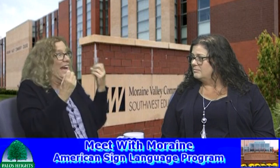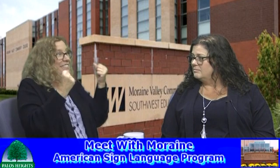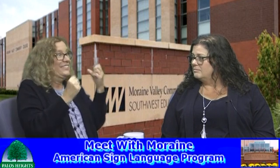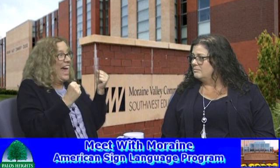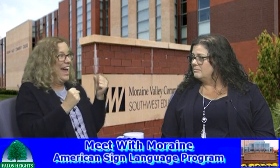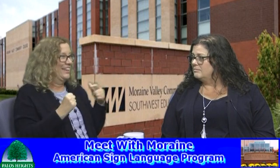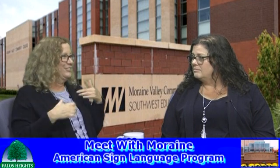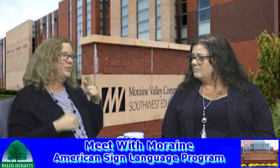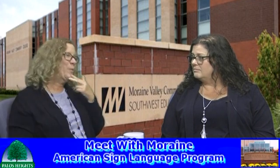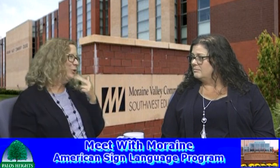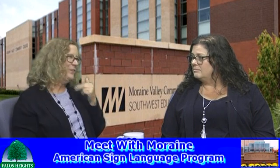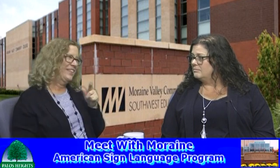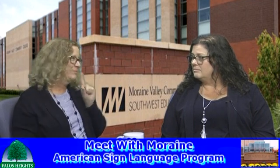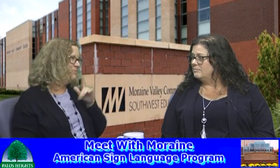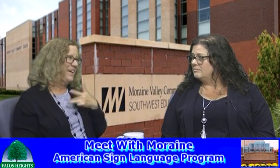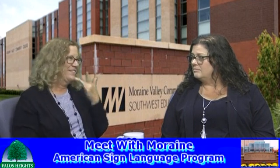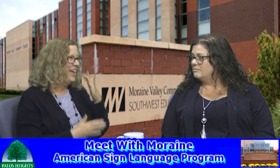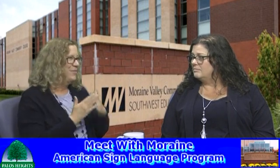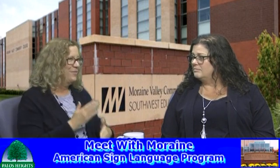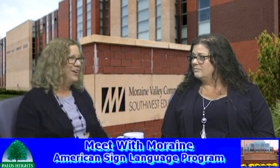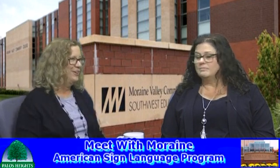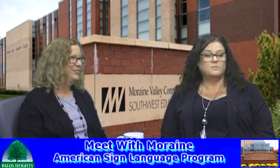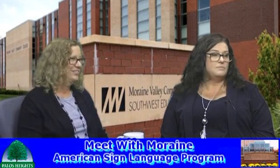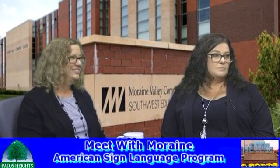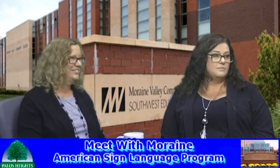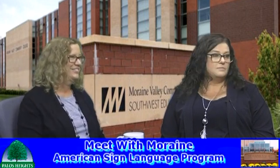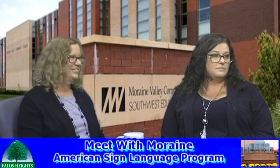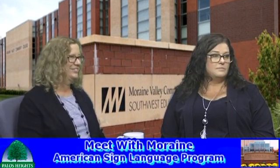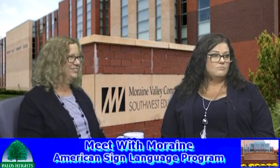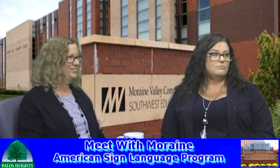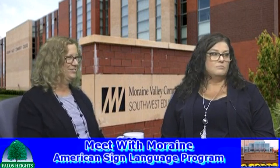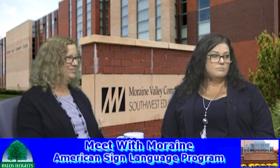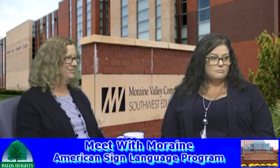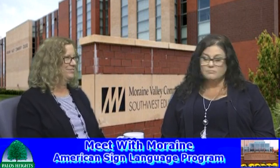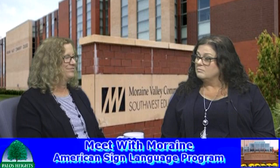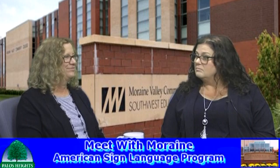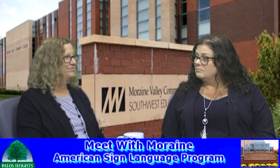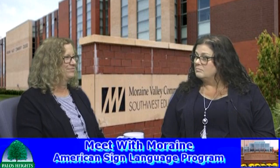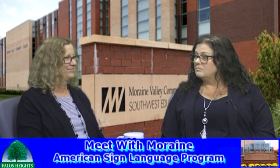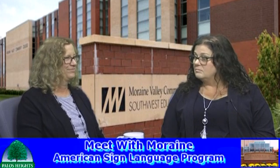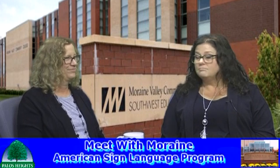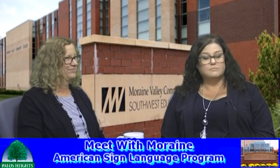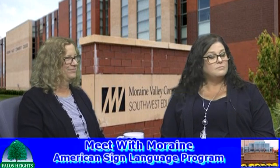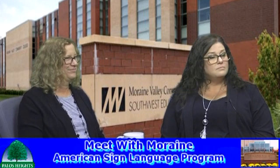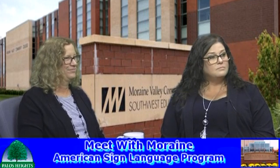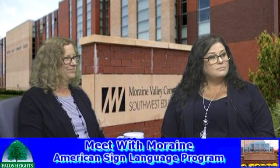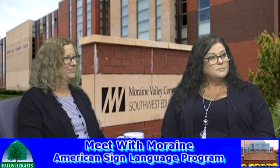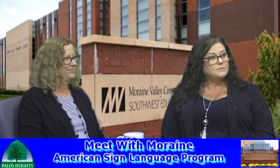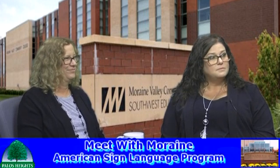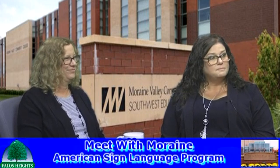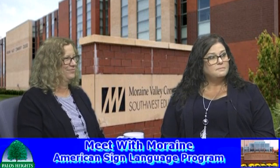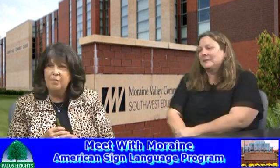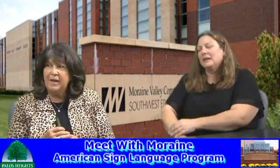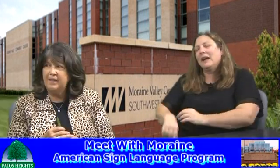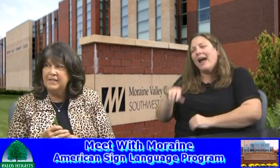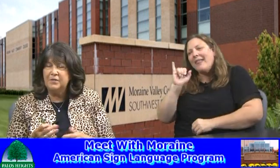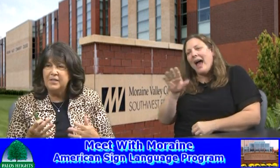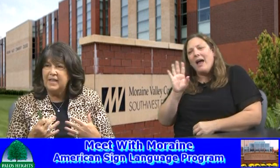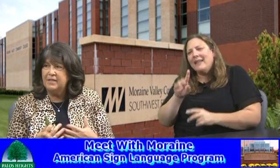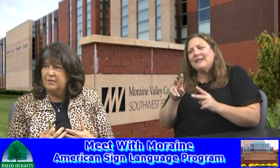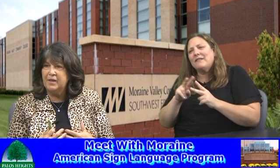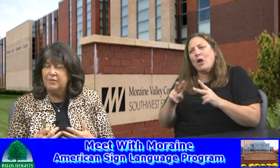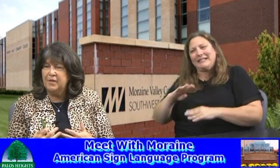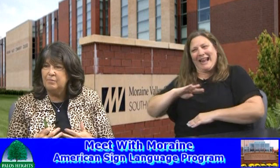meet somebody on the job and they were able to use their sign language skills that they learned at Moraine Valley, and that makes me very happy. And that's